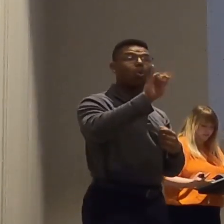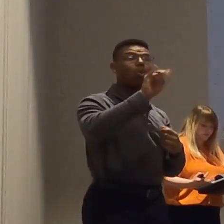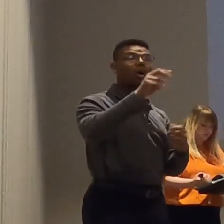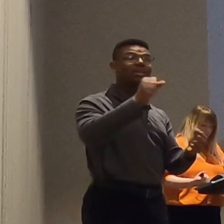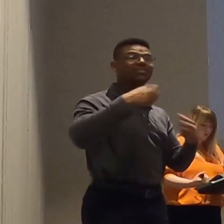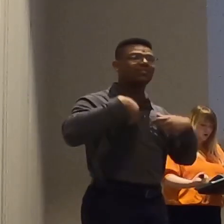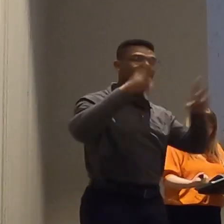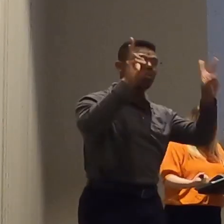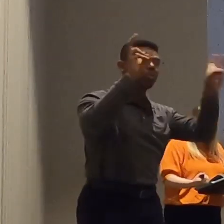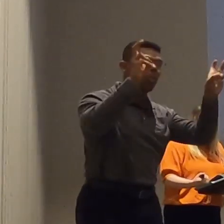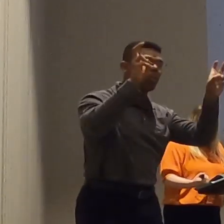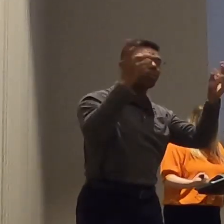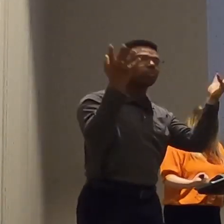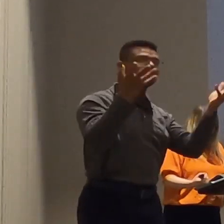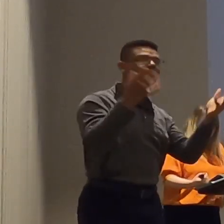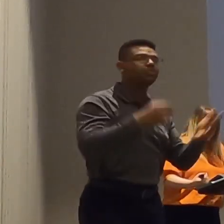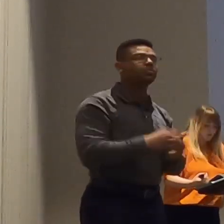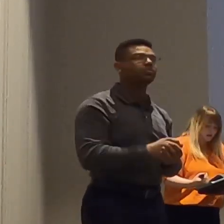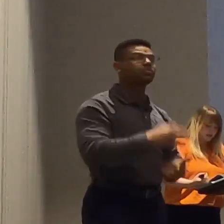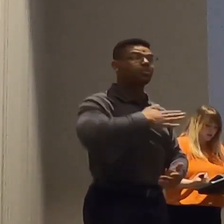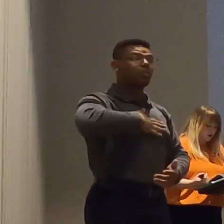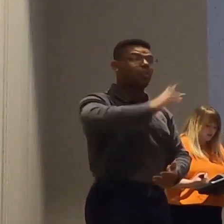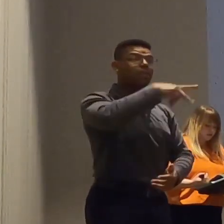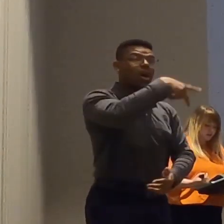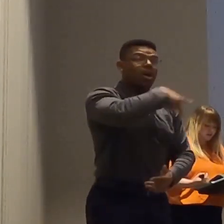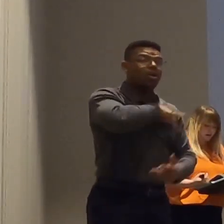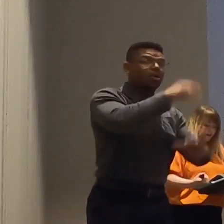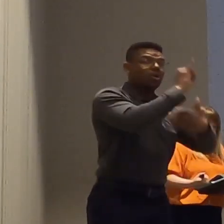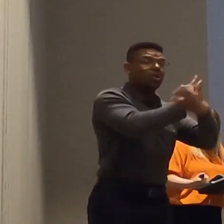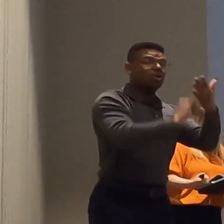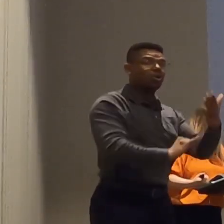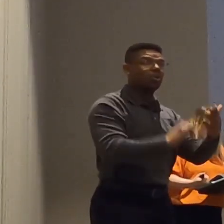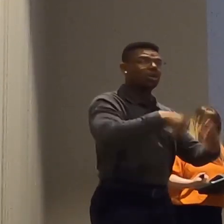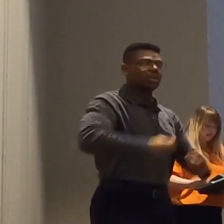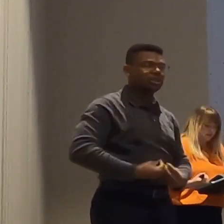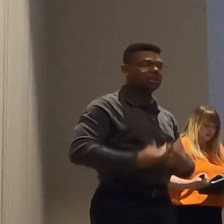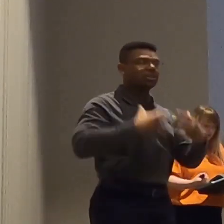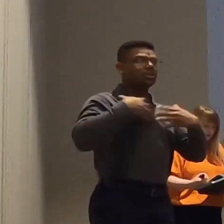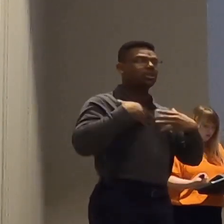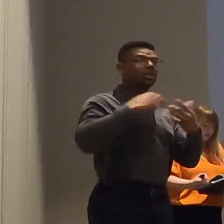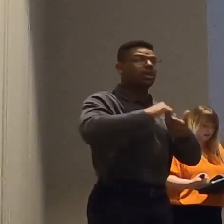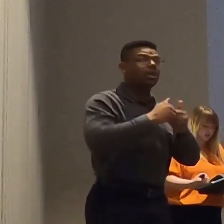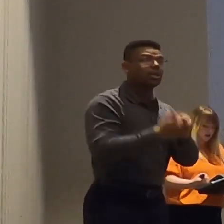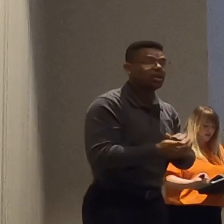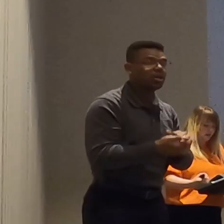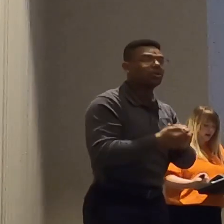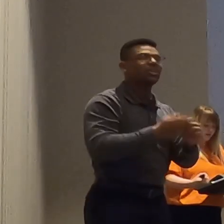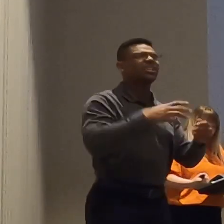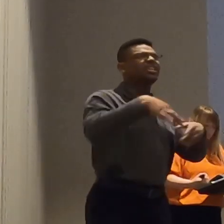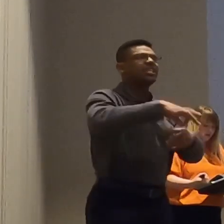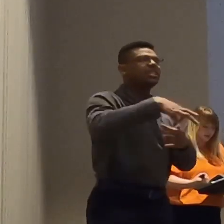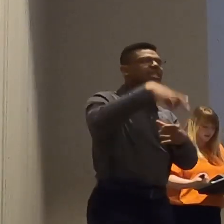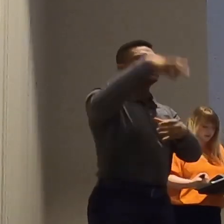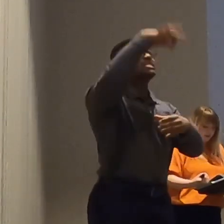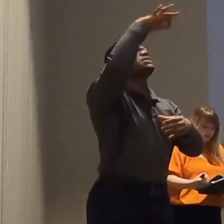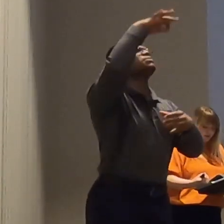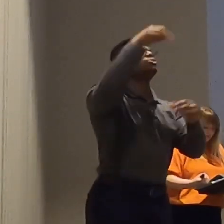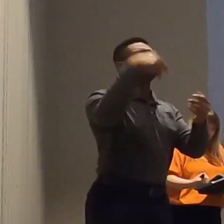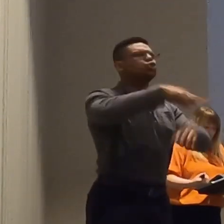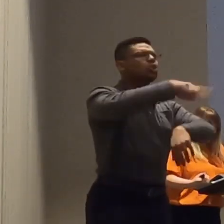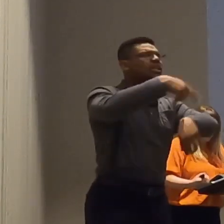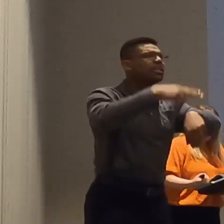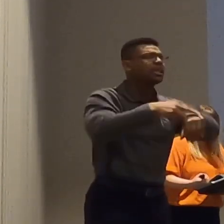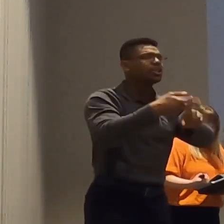very fitting. Quote, "My personal artwork has always been inspired by the distinctive and spiritual nature of the African American